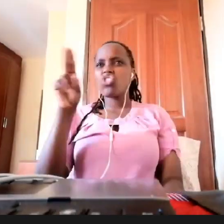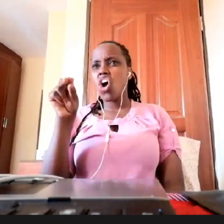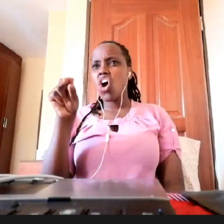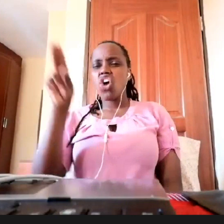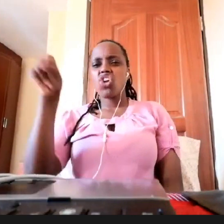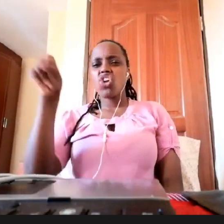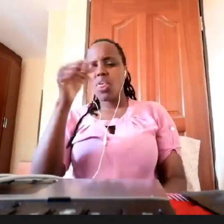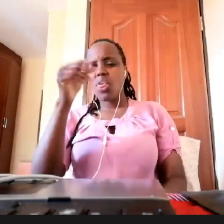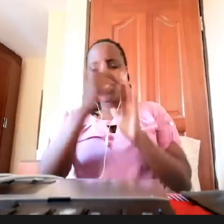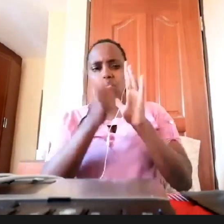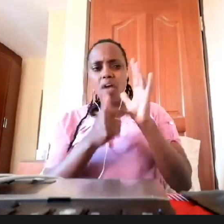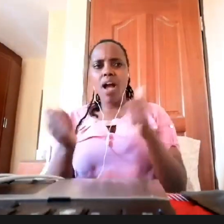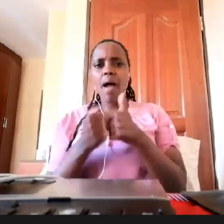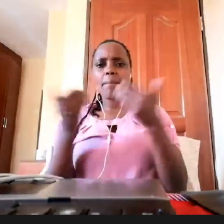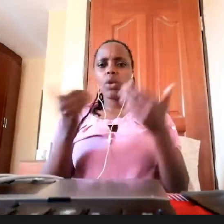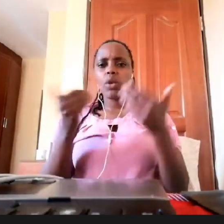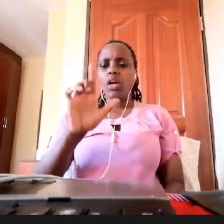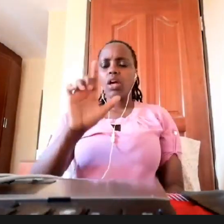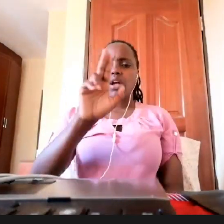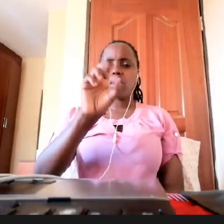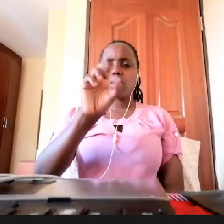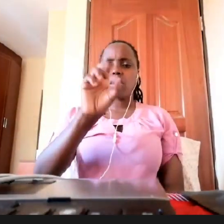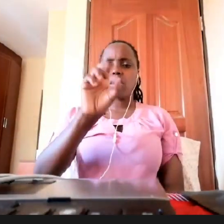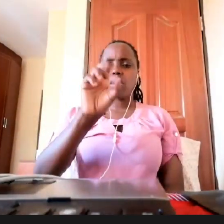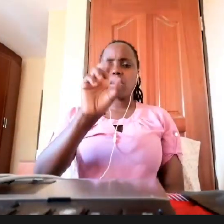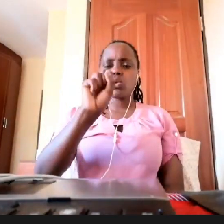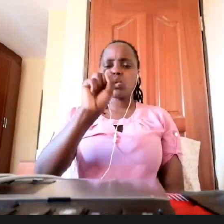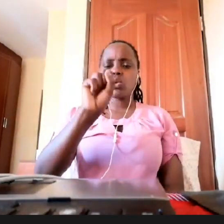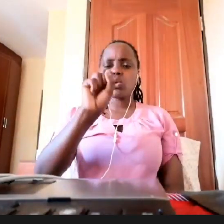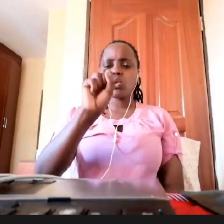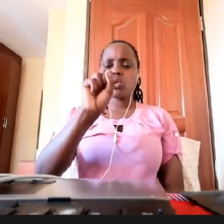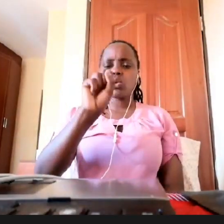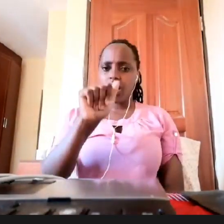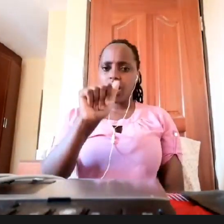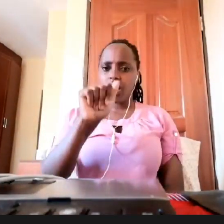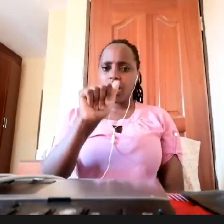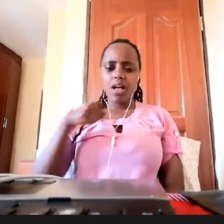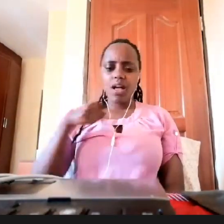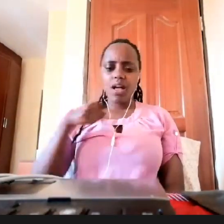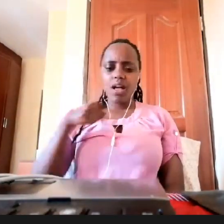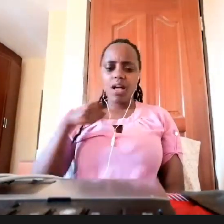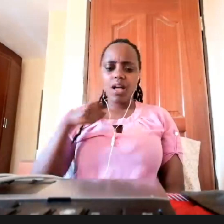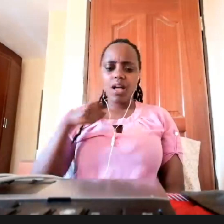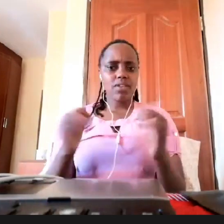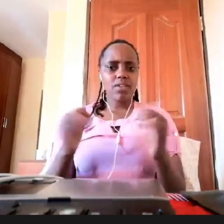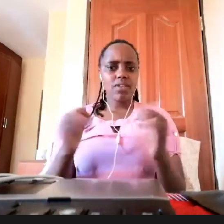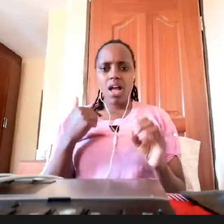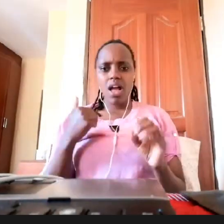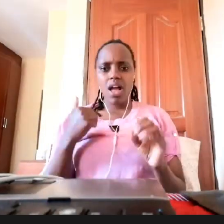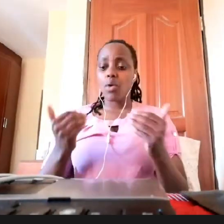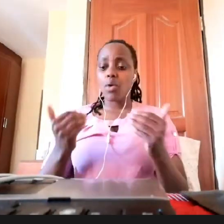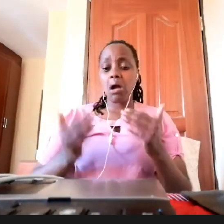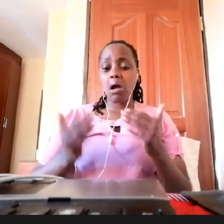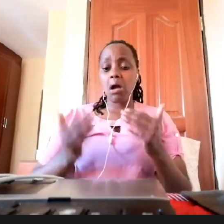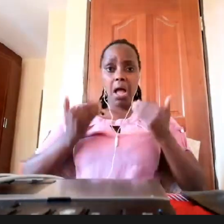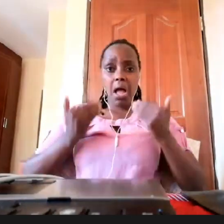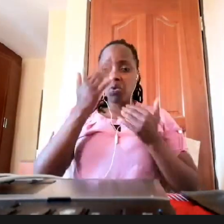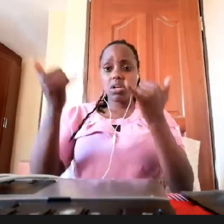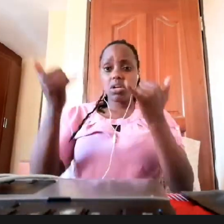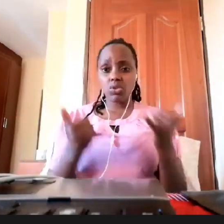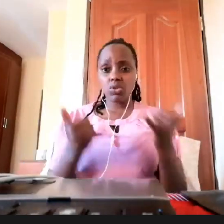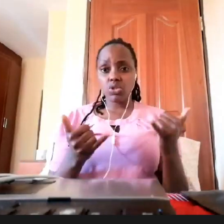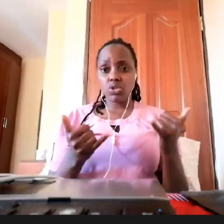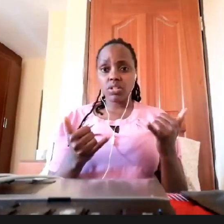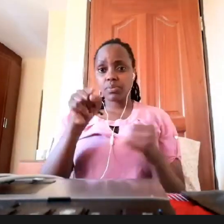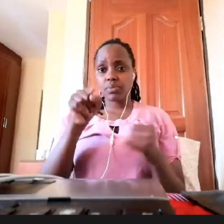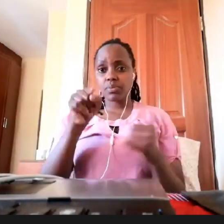happen in Lusaka. We don't get to be invited. So they were quite grateful that we introduced them to this